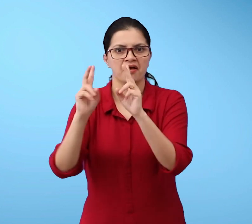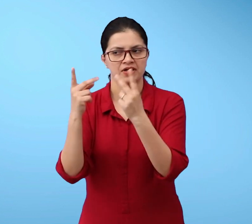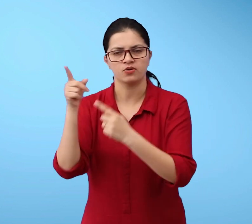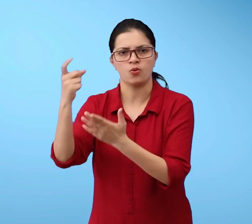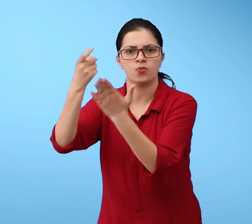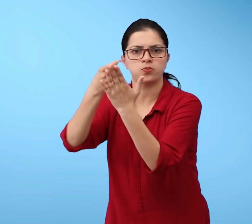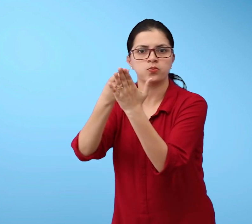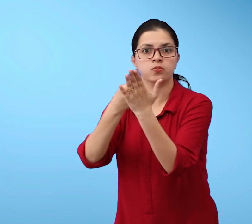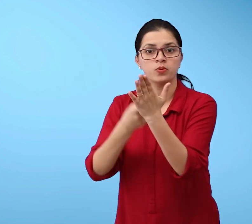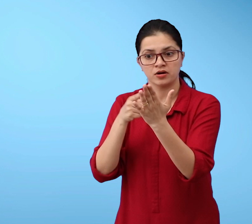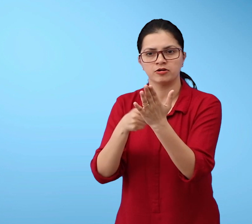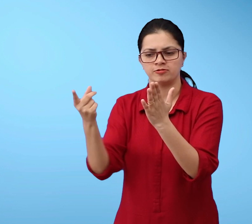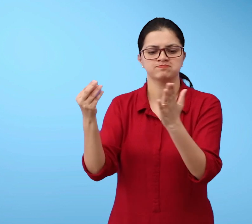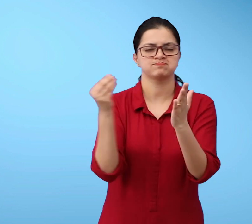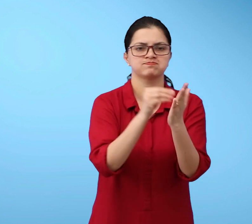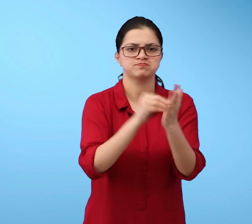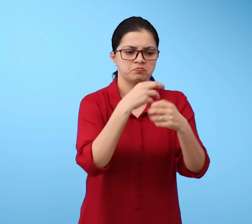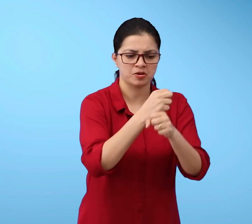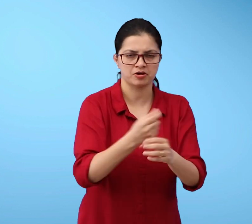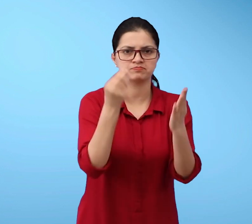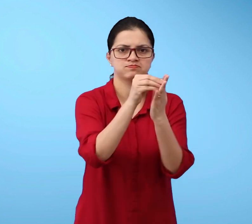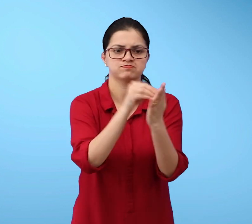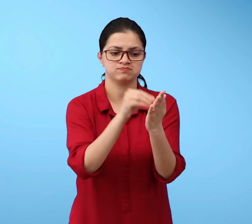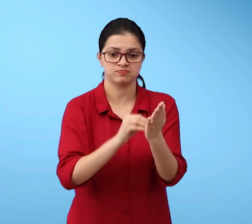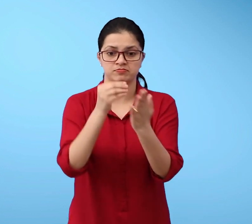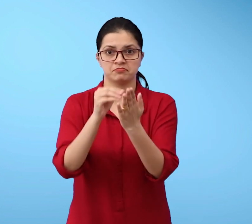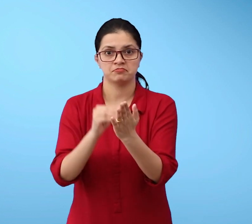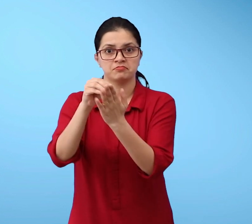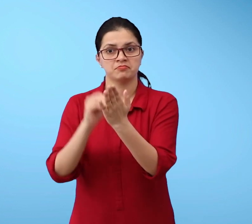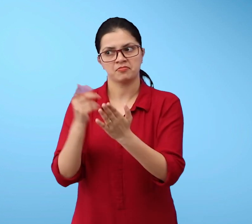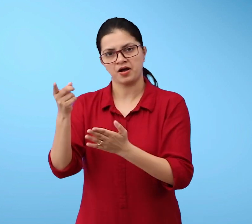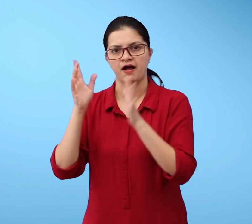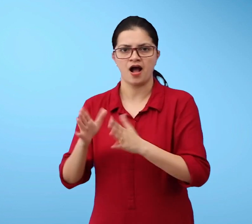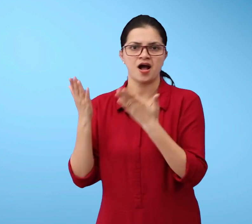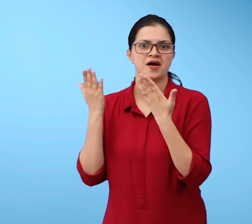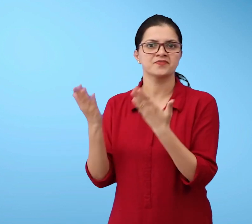He used these to write down the rules of the language in short formula.